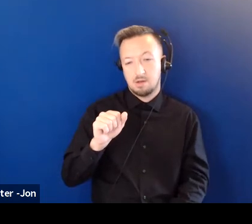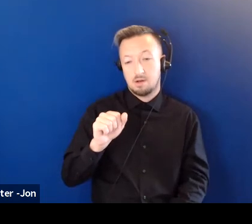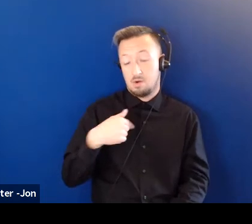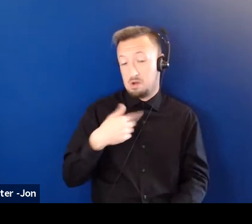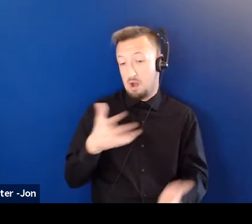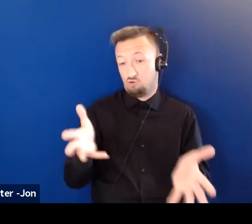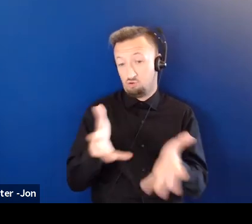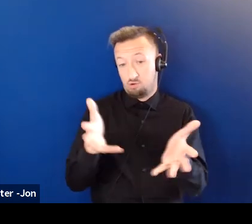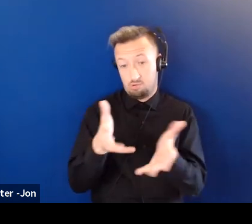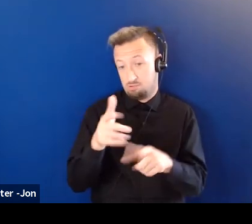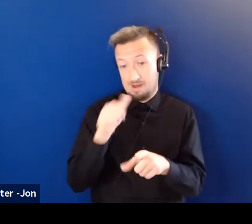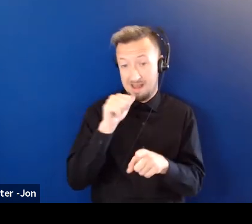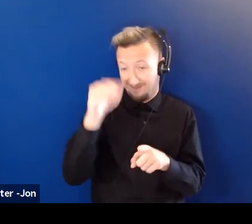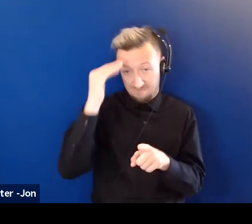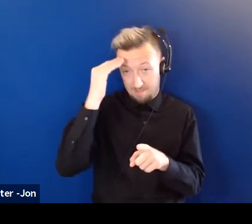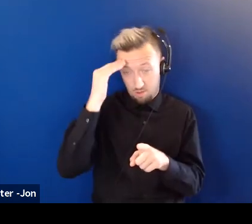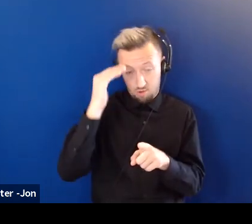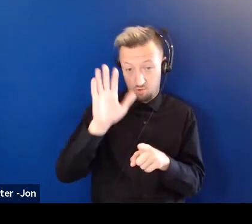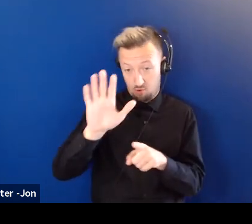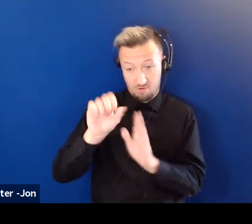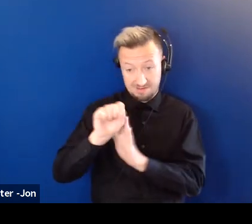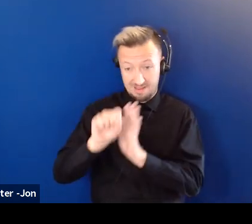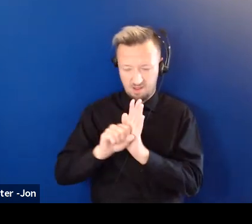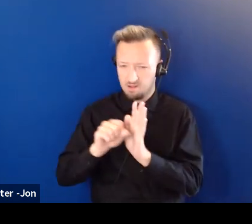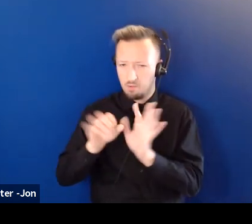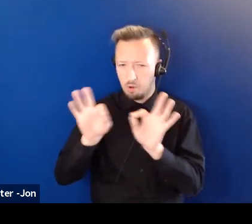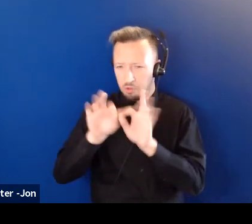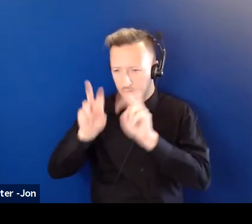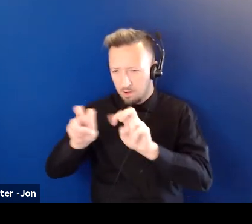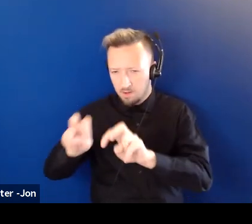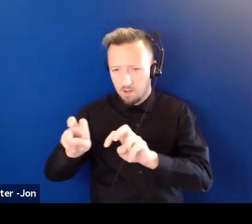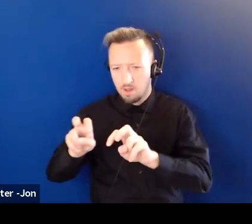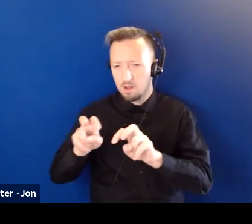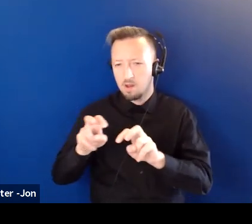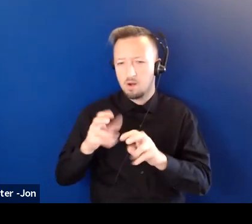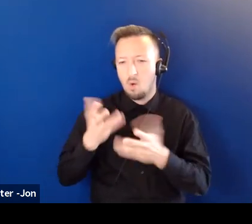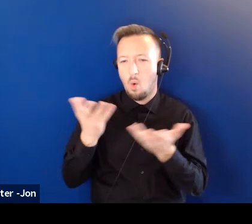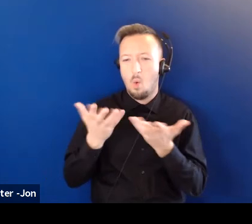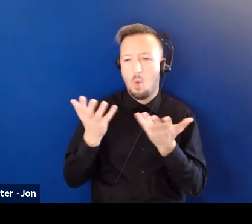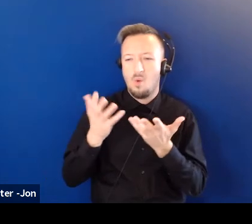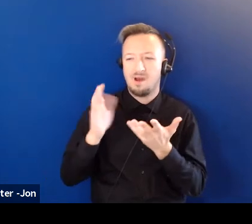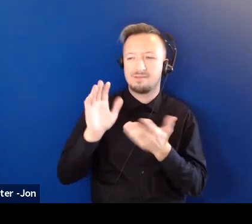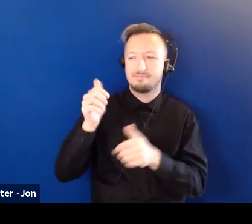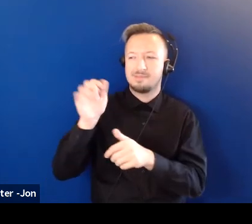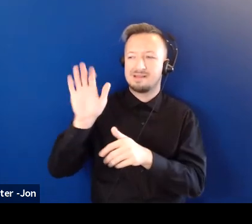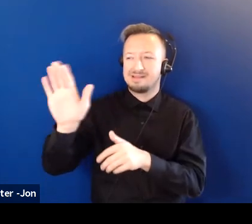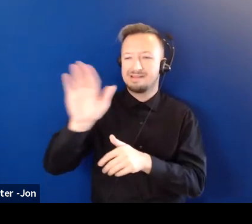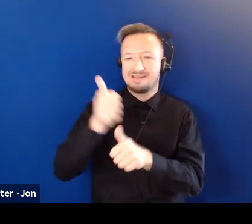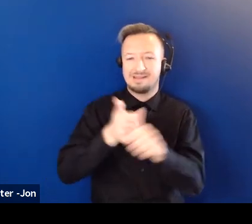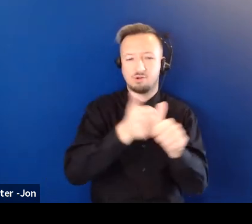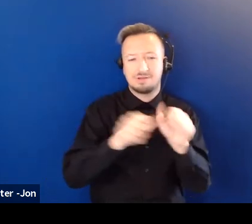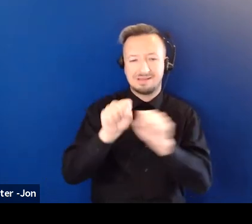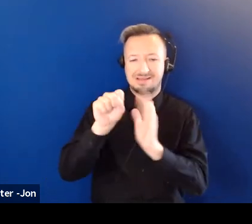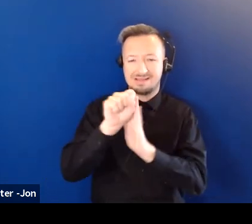not familiar with it within your state, to really check and see what state diplomas look like and what